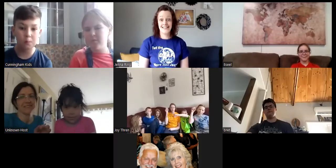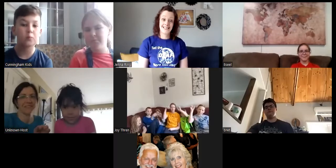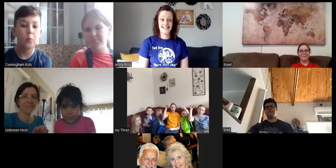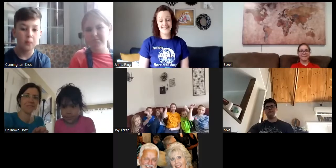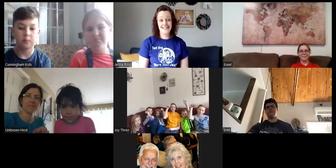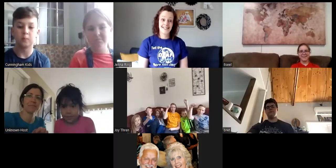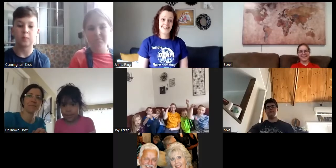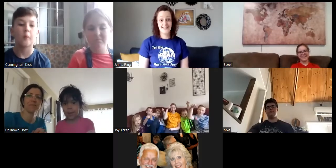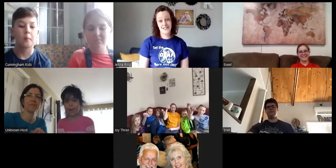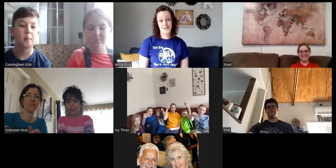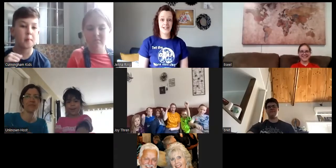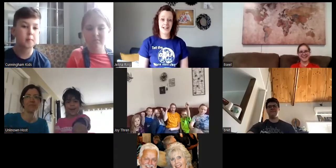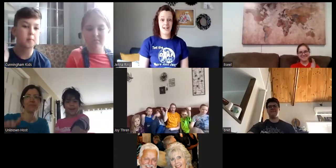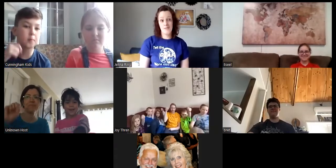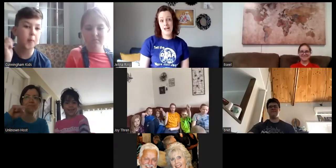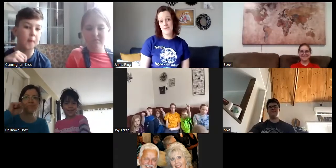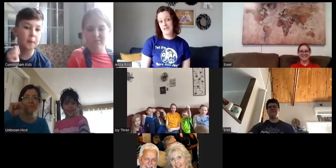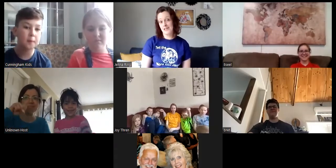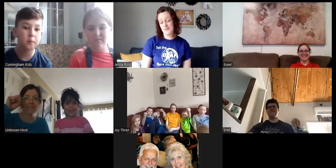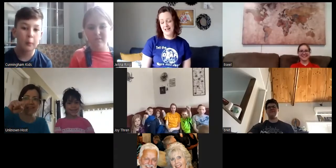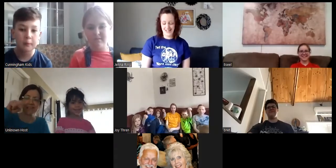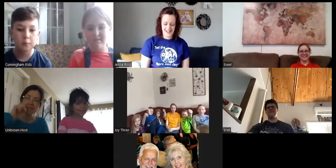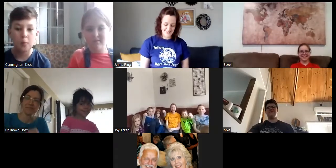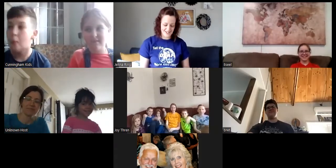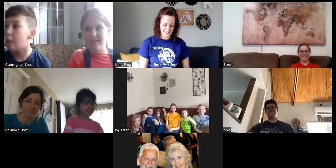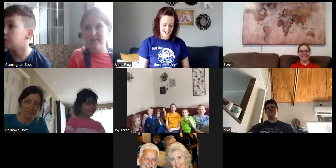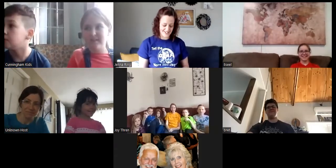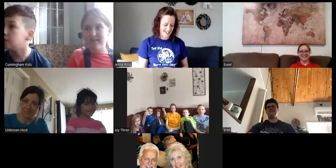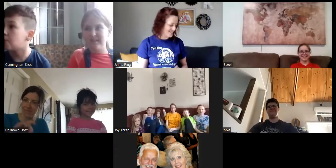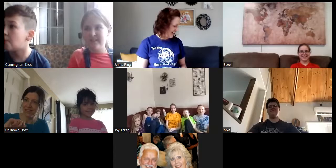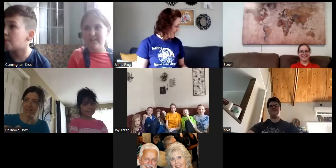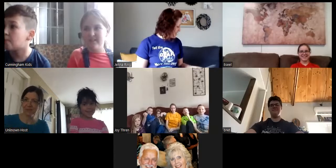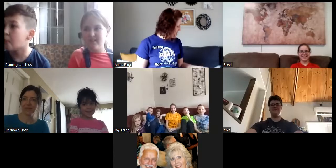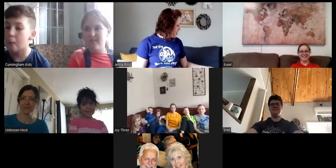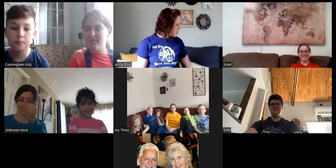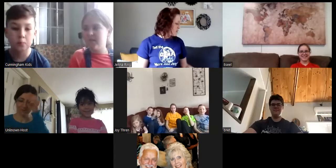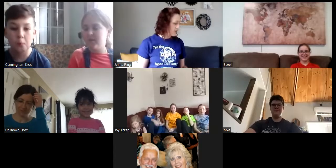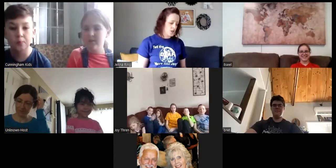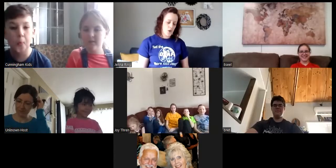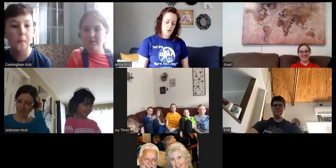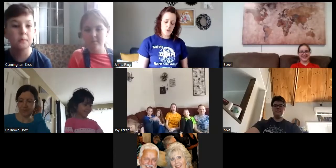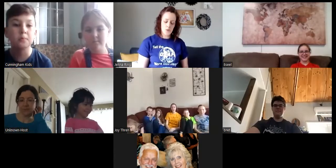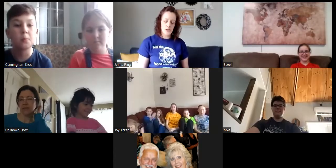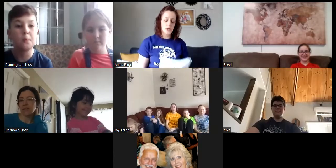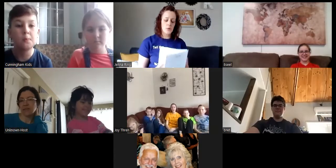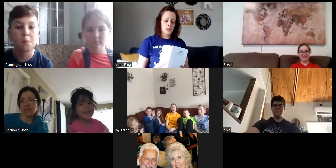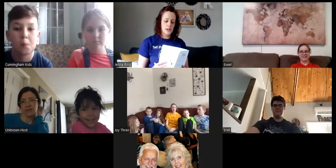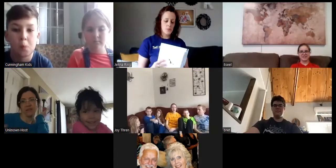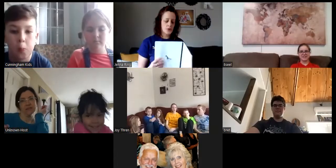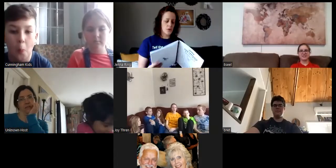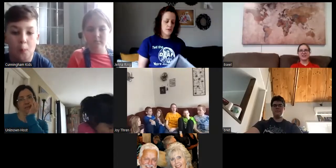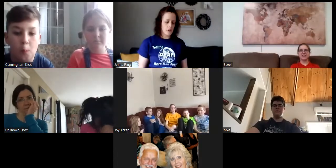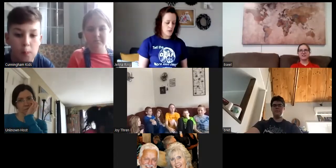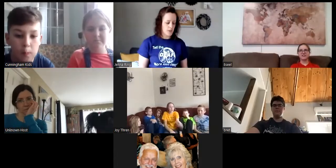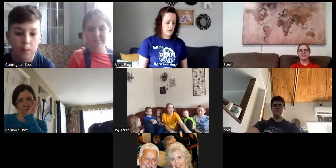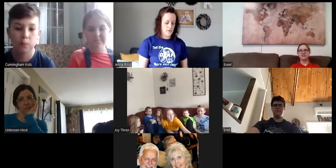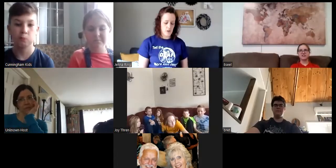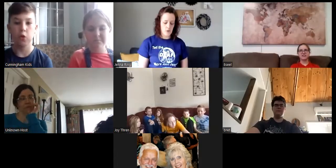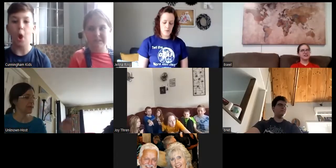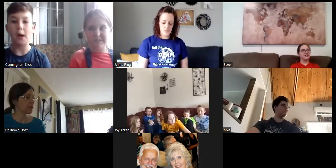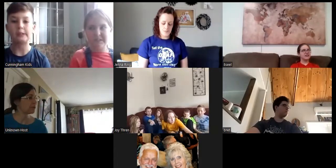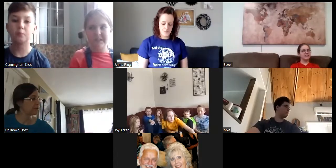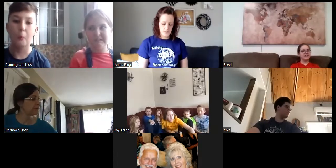Yes. Sort of, kind of, maybe a little bit, yeah? Good, all right. So we're gonna go through really quickly. We'll do a really